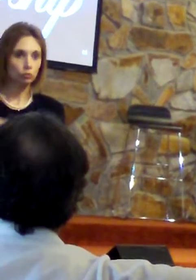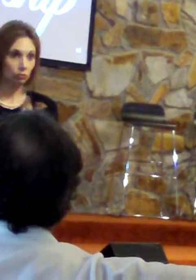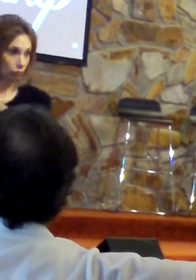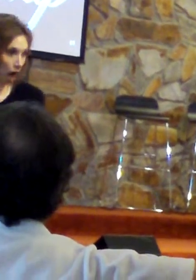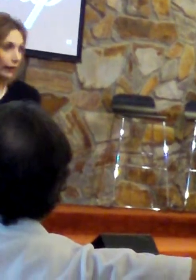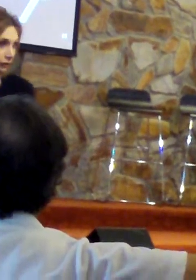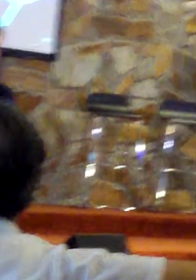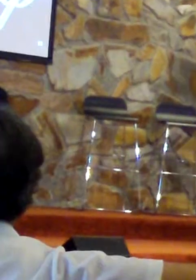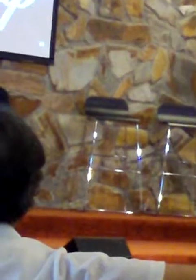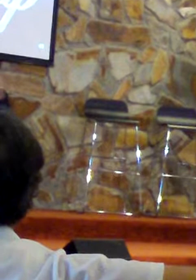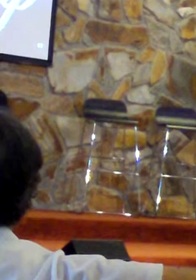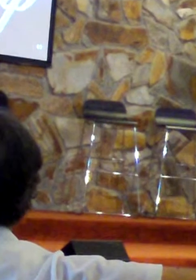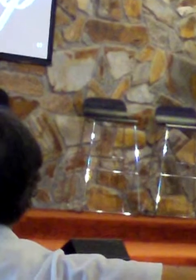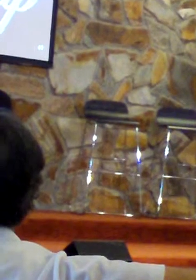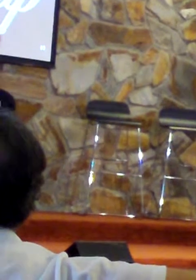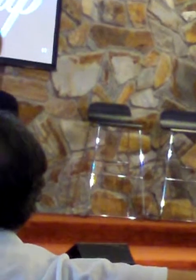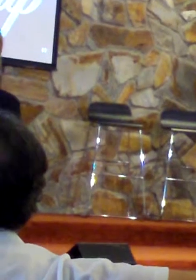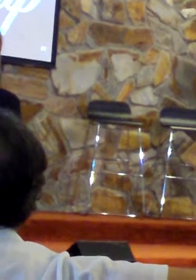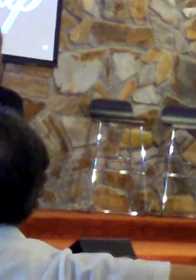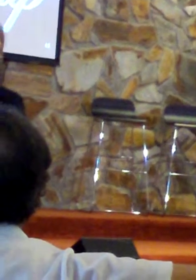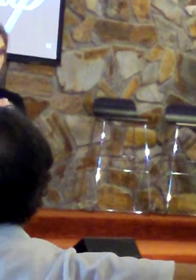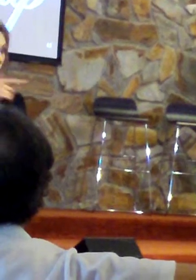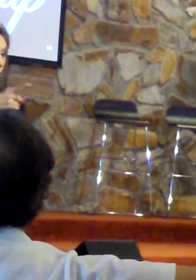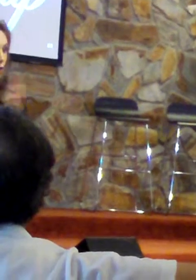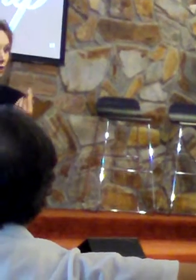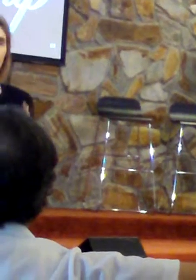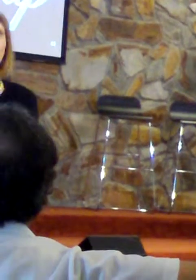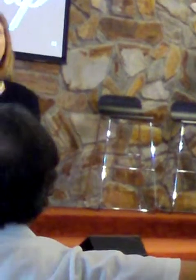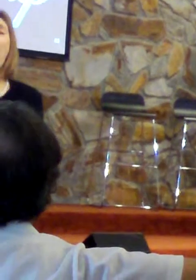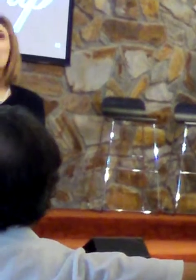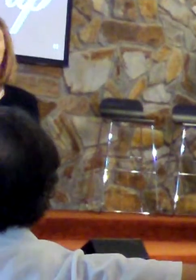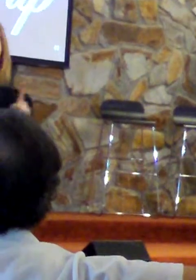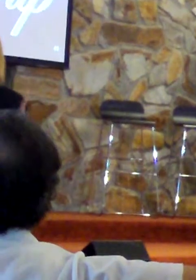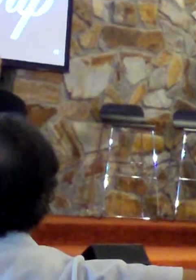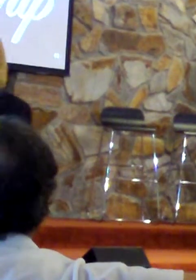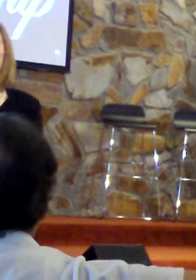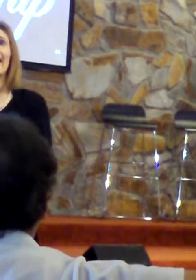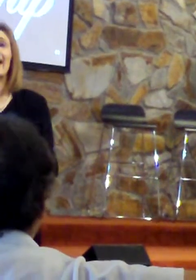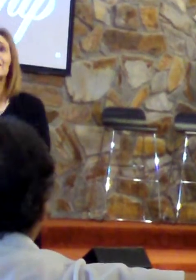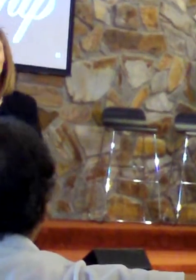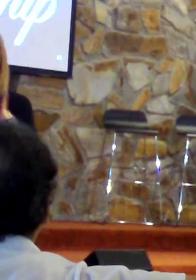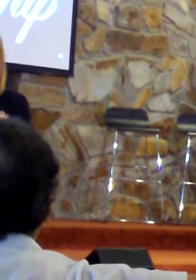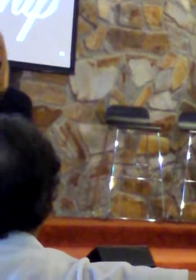of reason. Well, what if I don't have the answers?